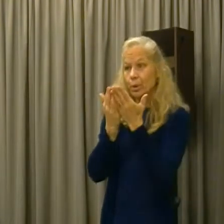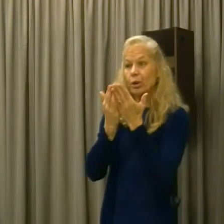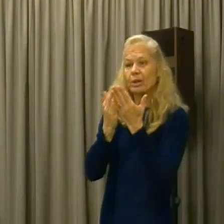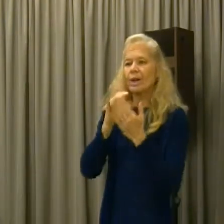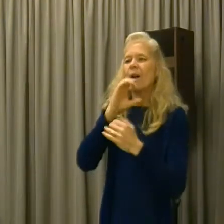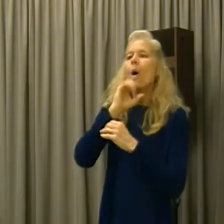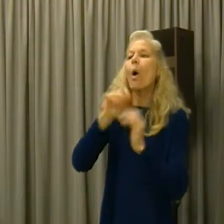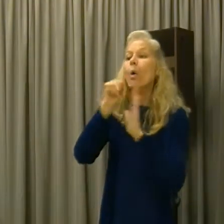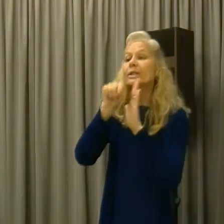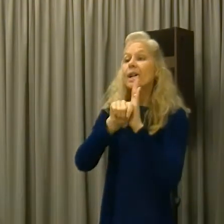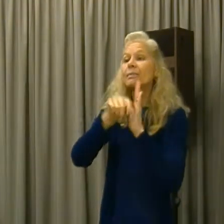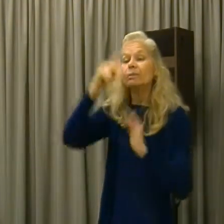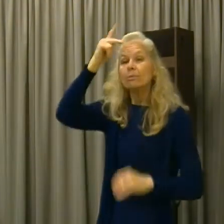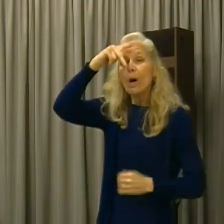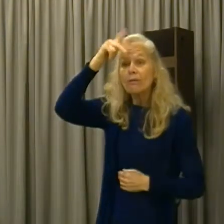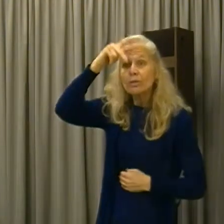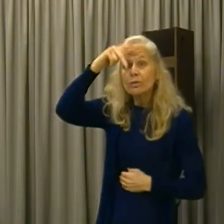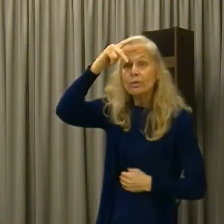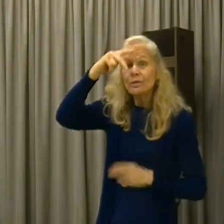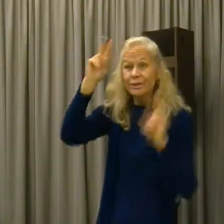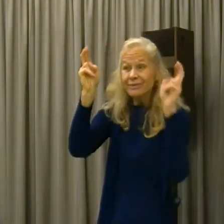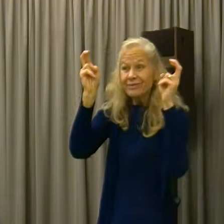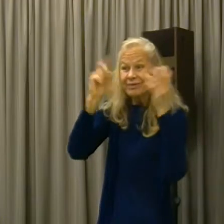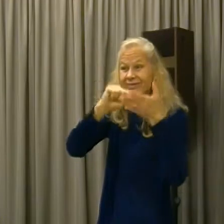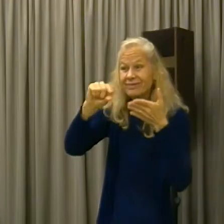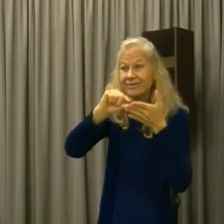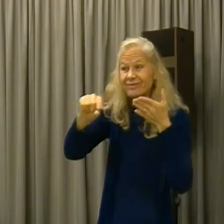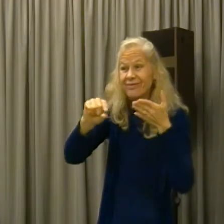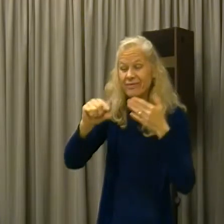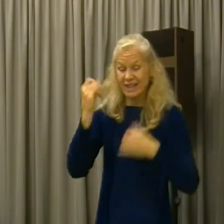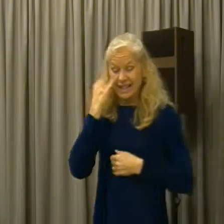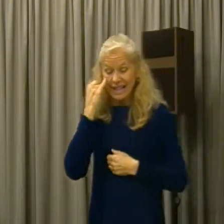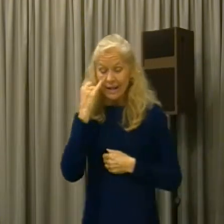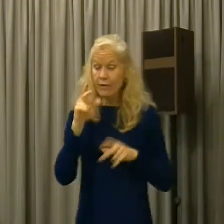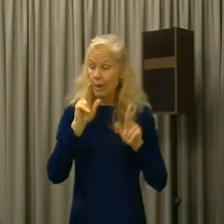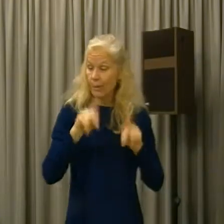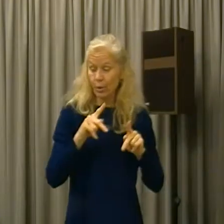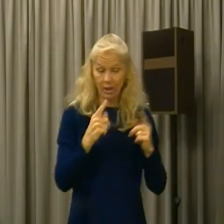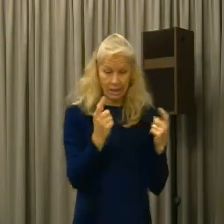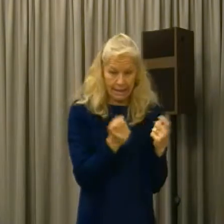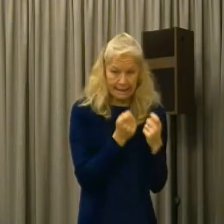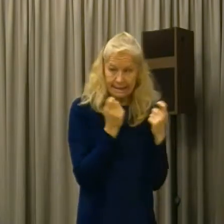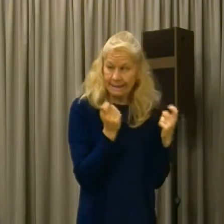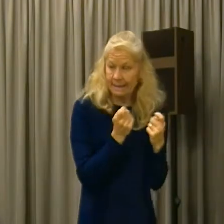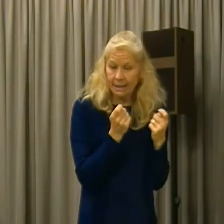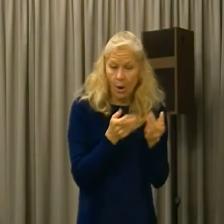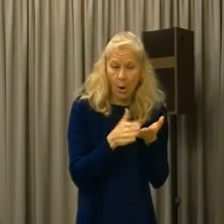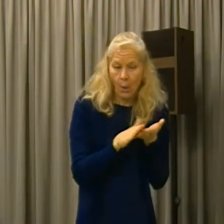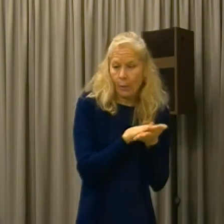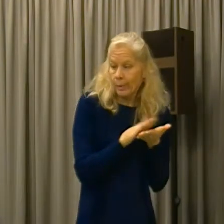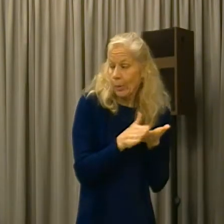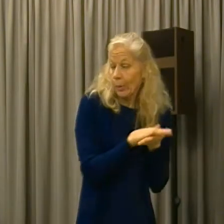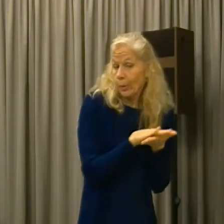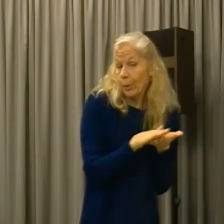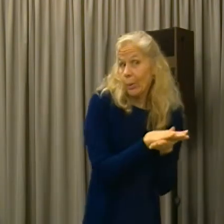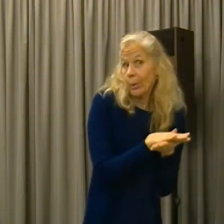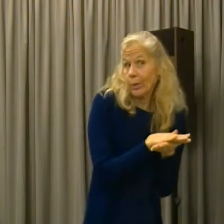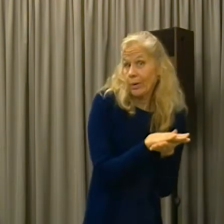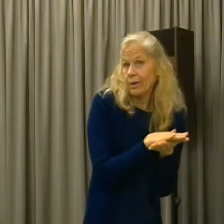He that covereth his sins shall not prosper. But whoso confesseth and forsaketh them shall